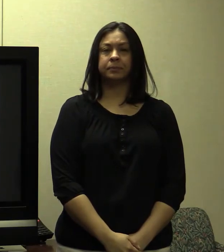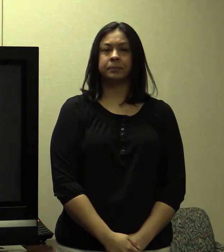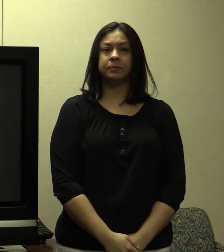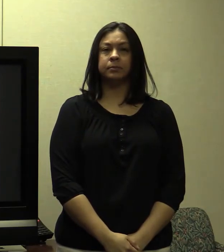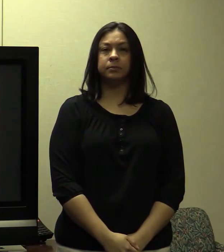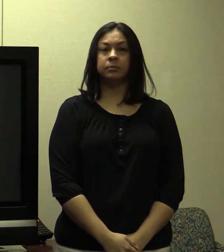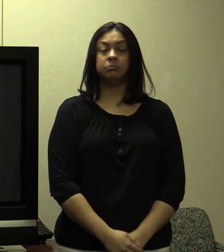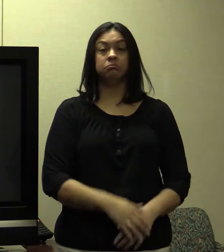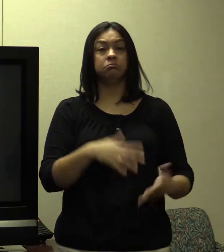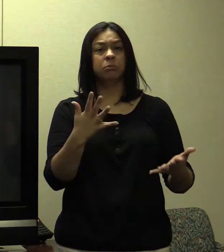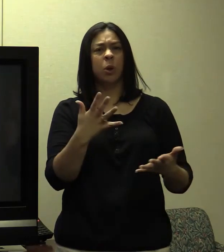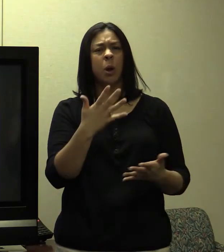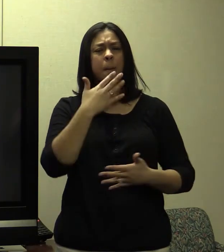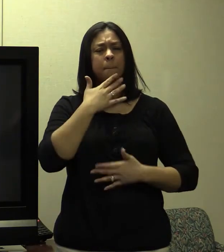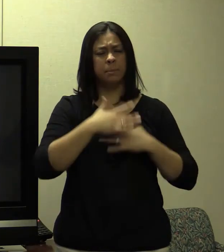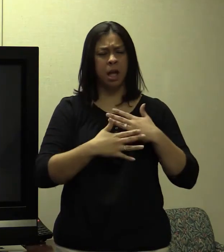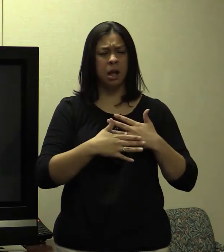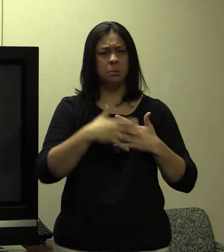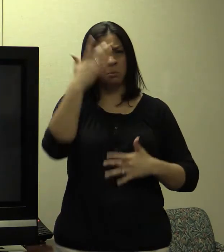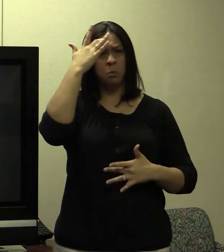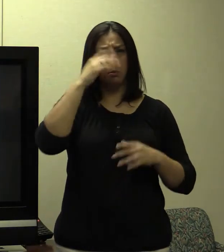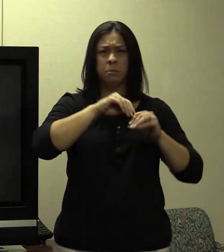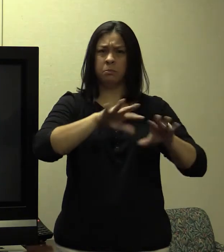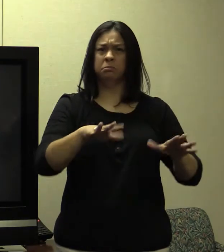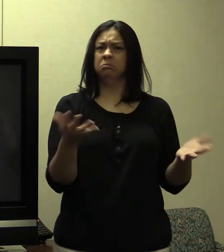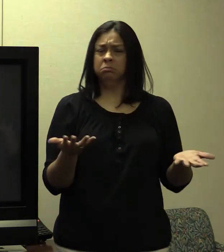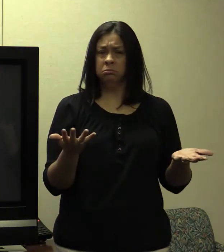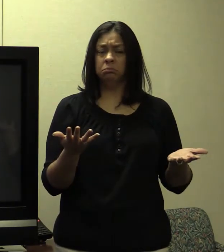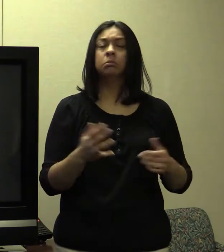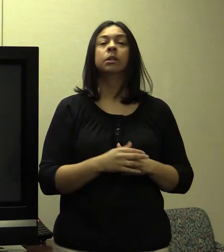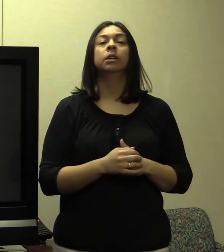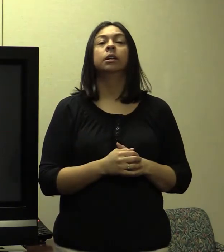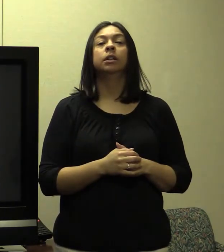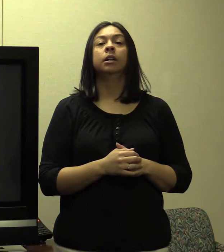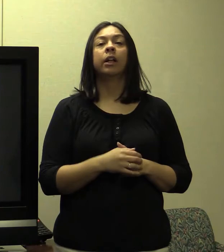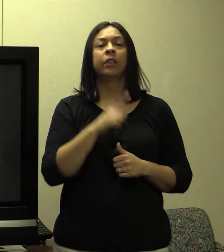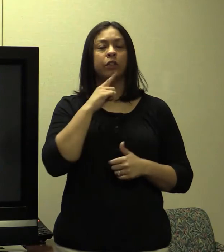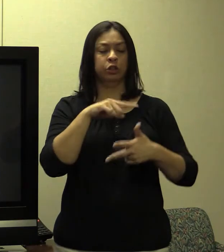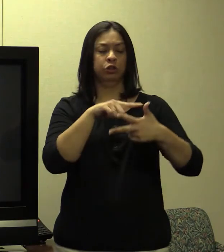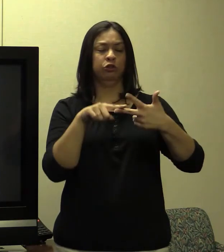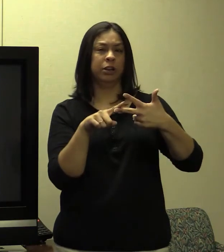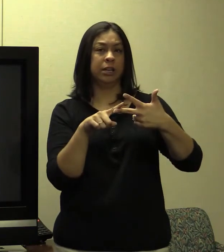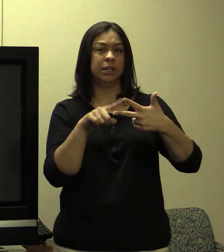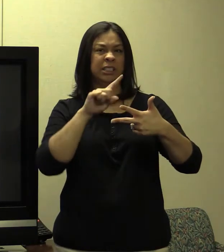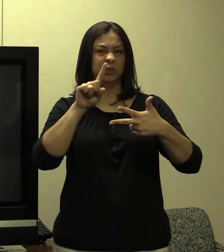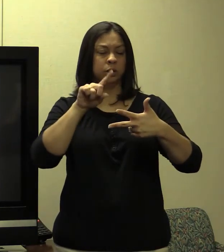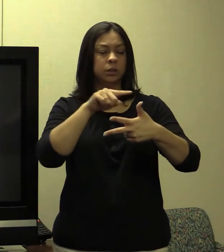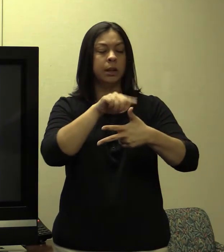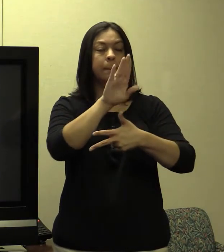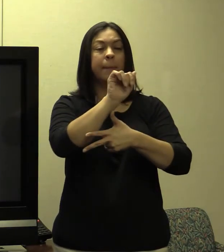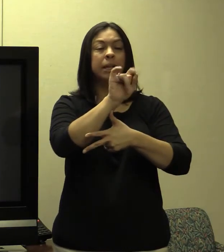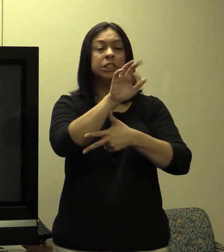So what are bloodborne pathogens? There are three basic types: bacteria, virus, and